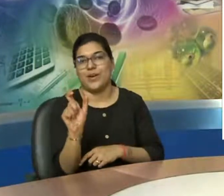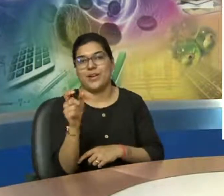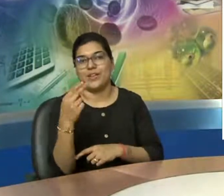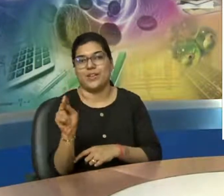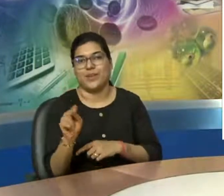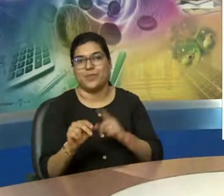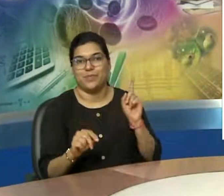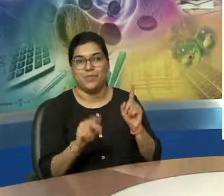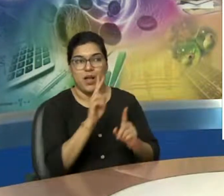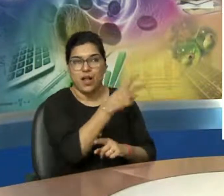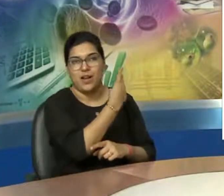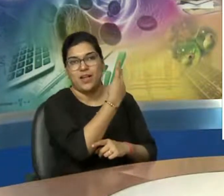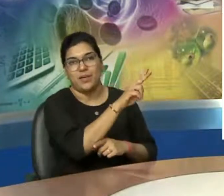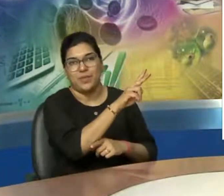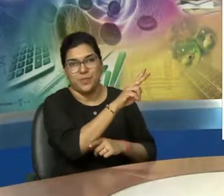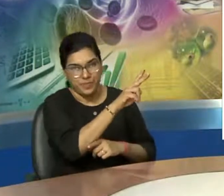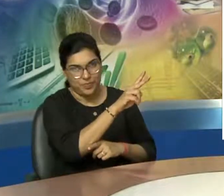all over the year.